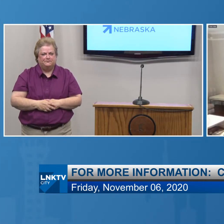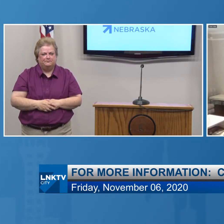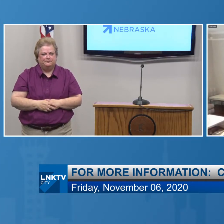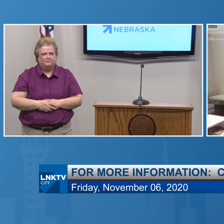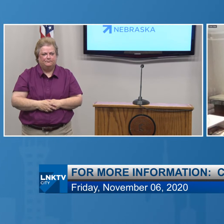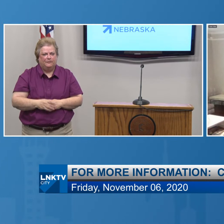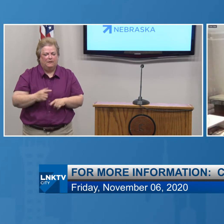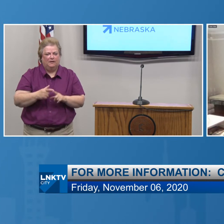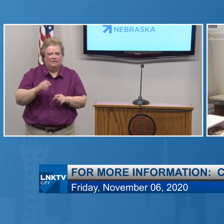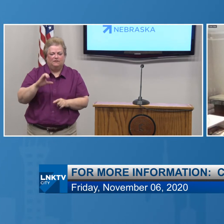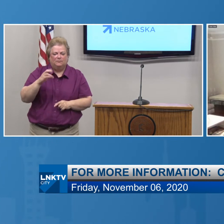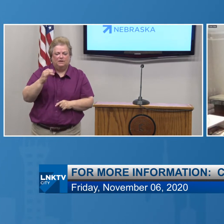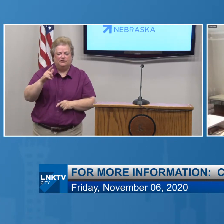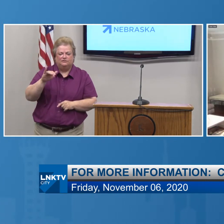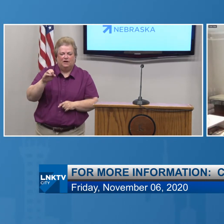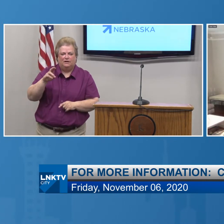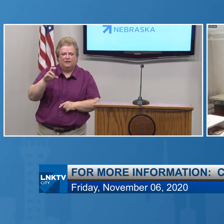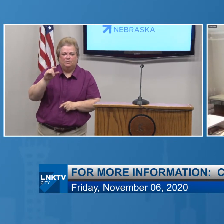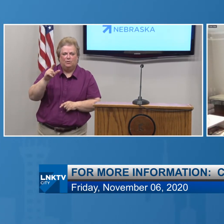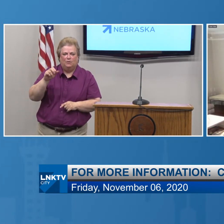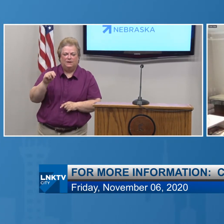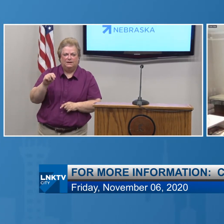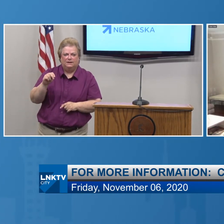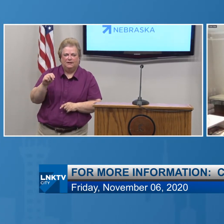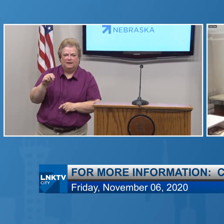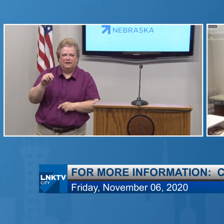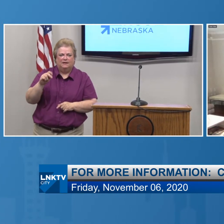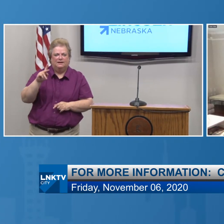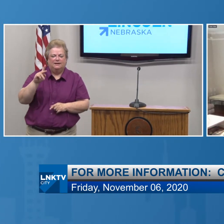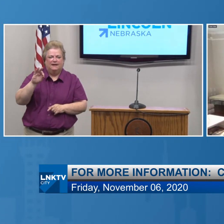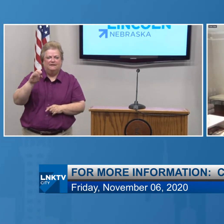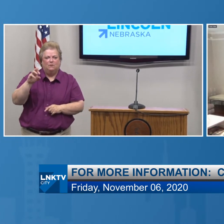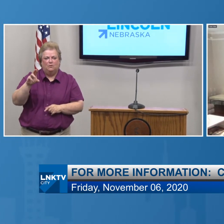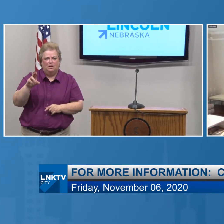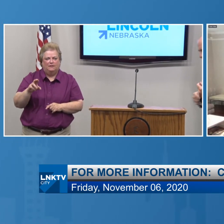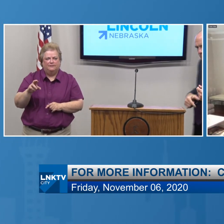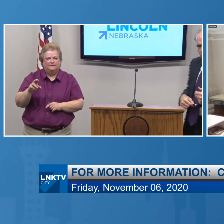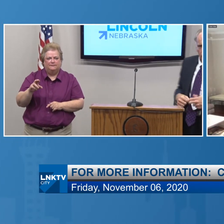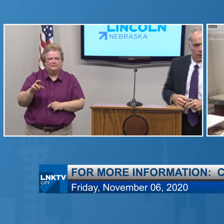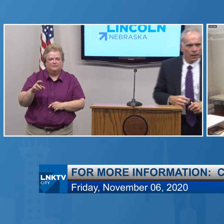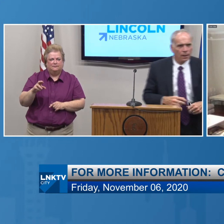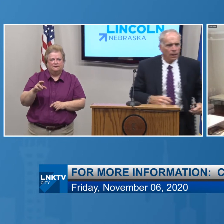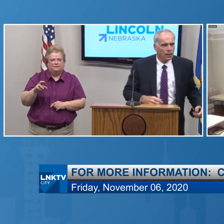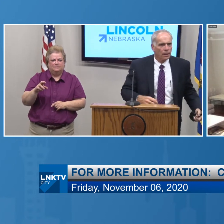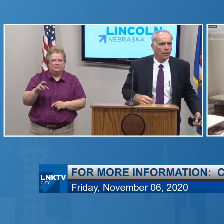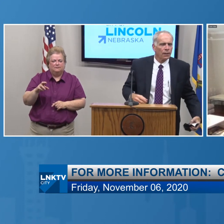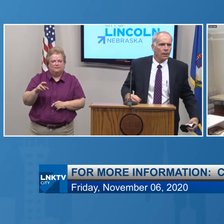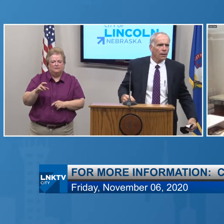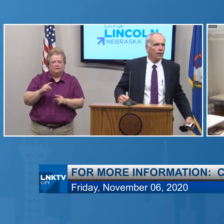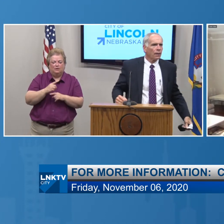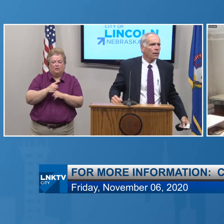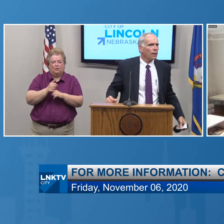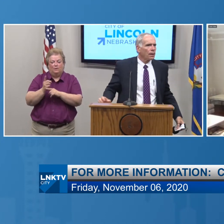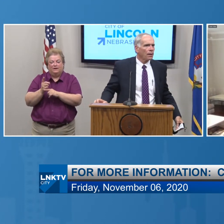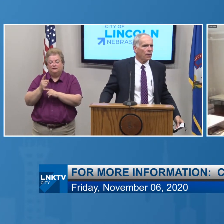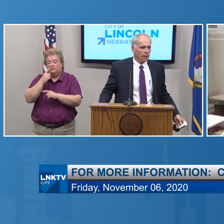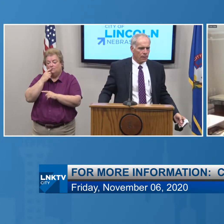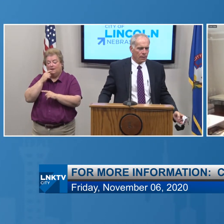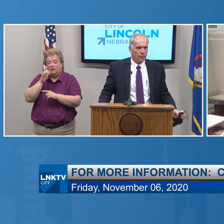And this is from Charlie Bergen at Care for. Does going into red